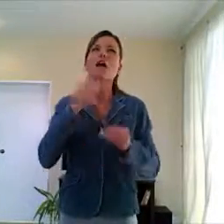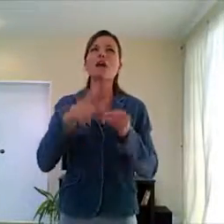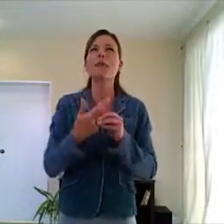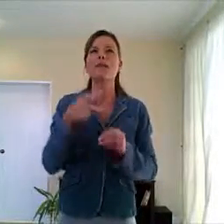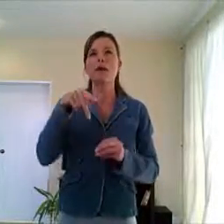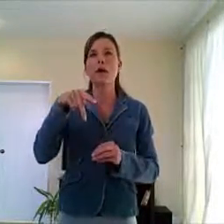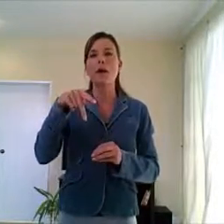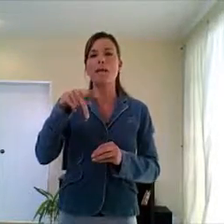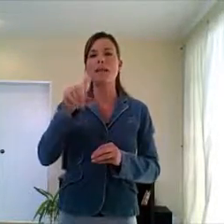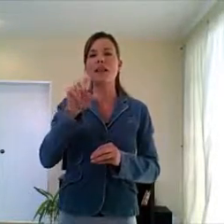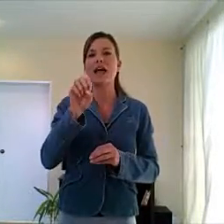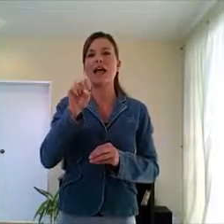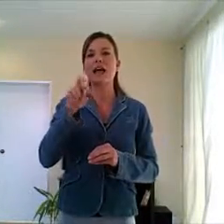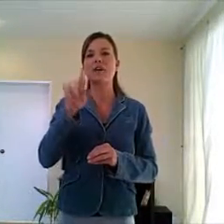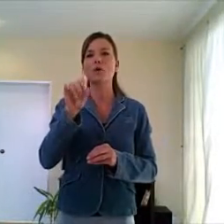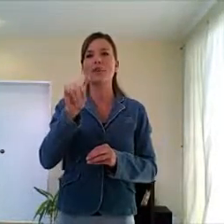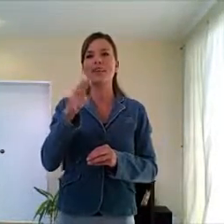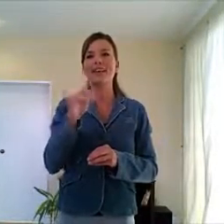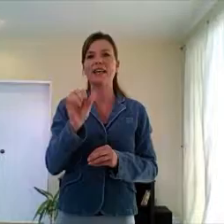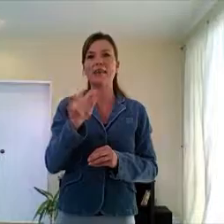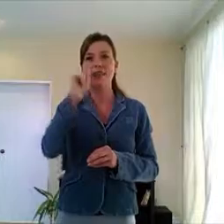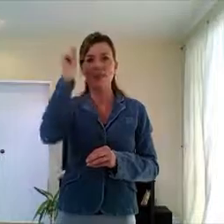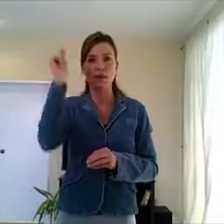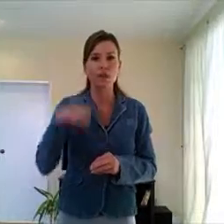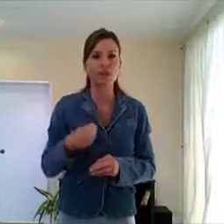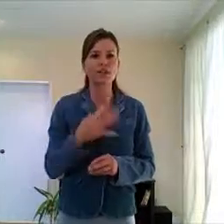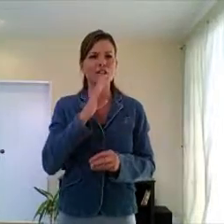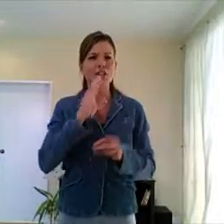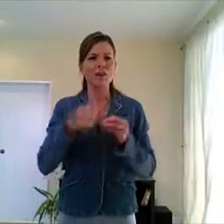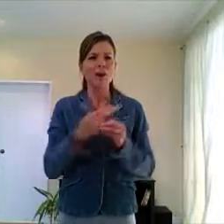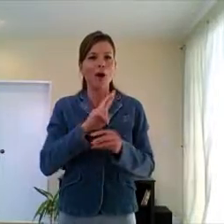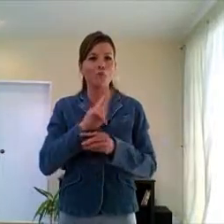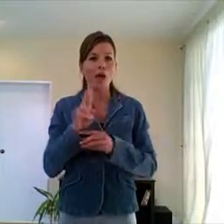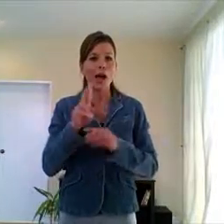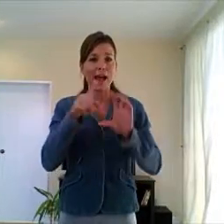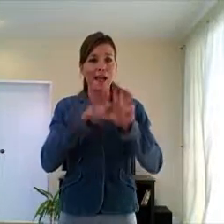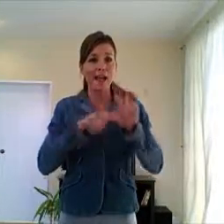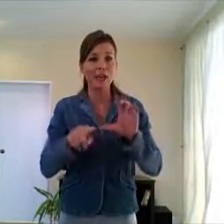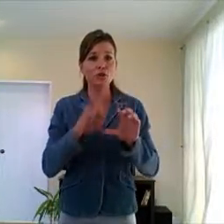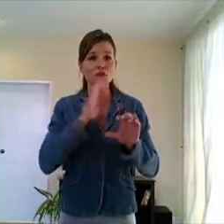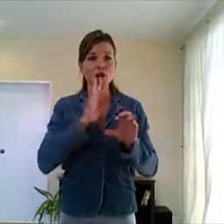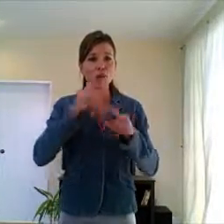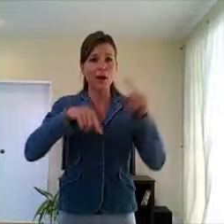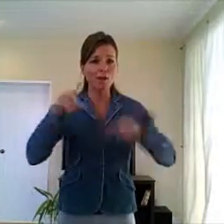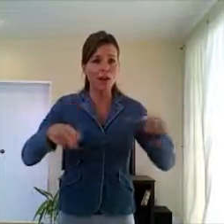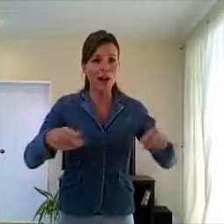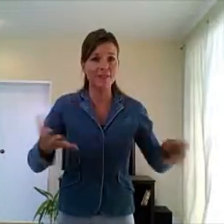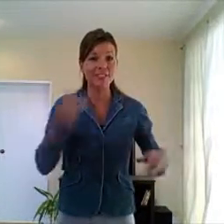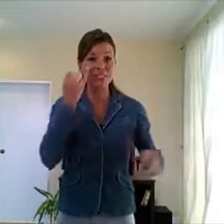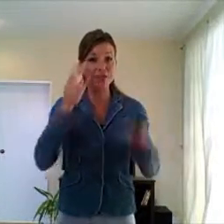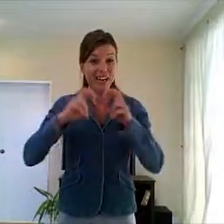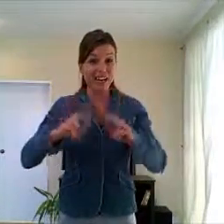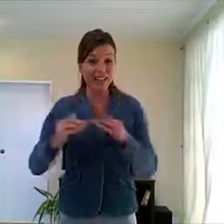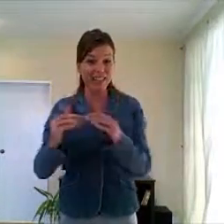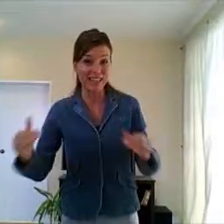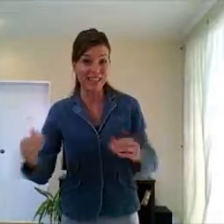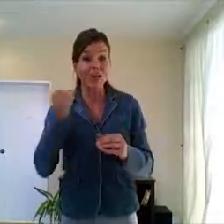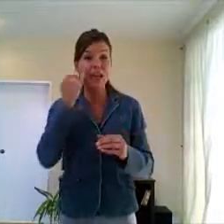Pythagorean theorem. You could tell me about right angles. You could tell me all these different kinds of things if you had analysis. If you had synthesis, now you